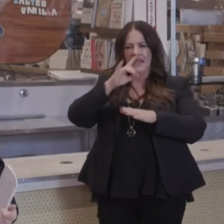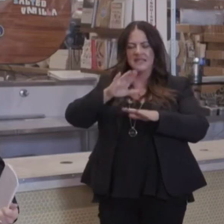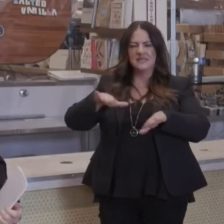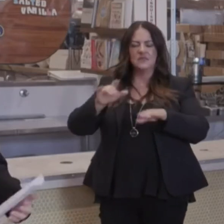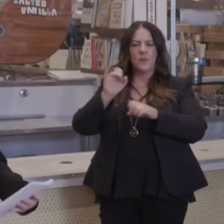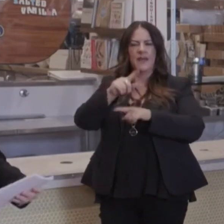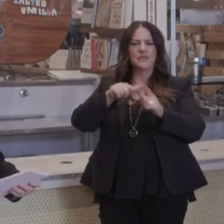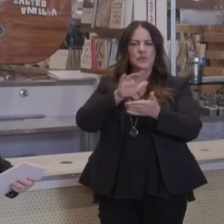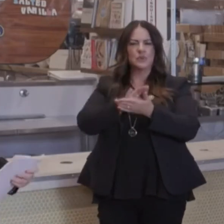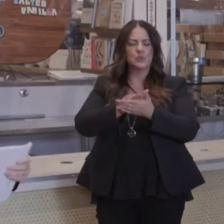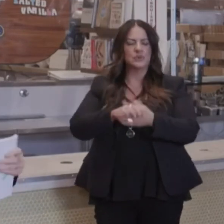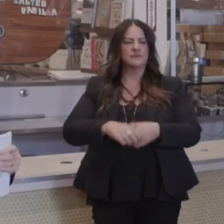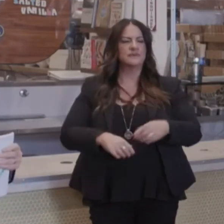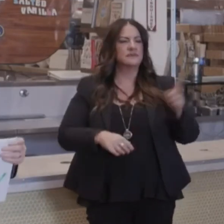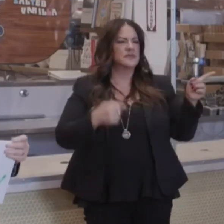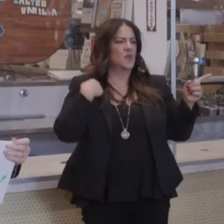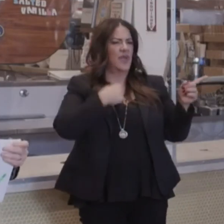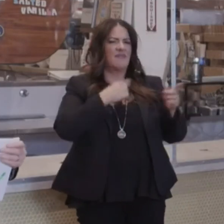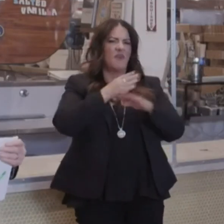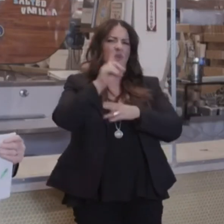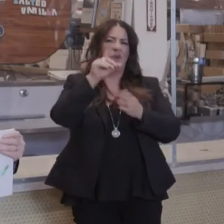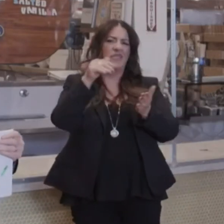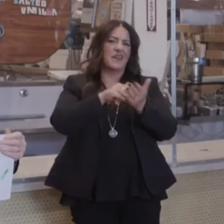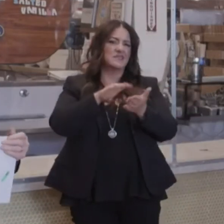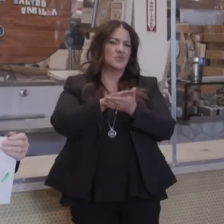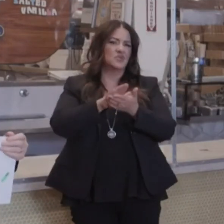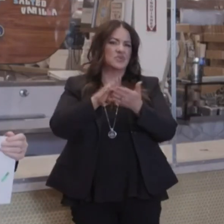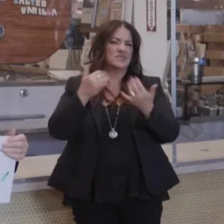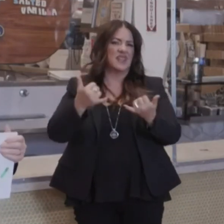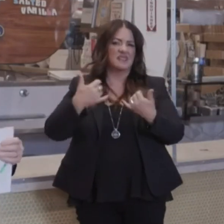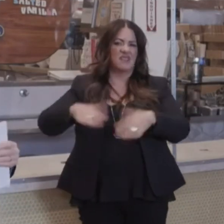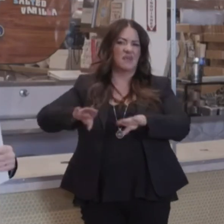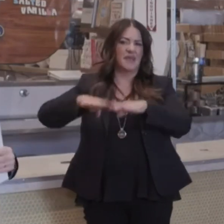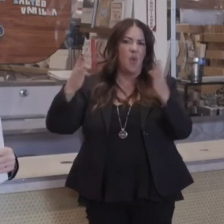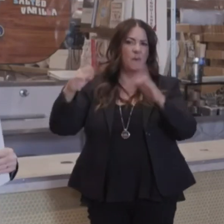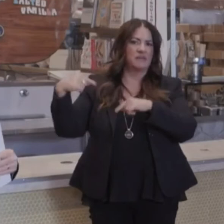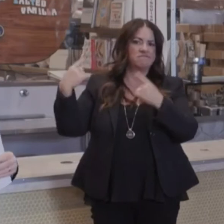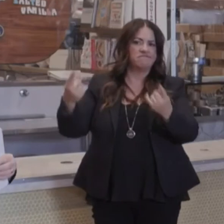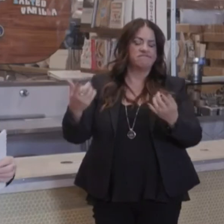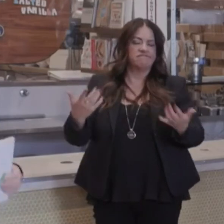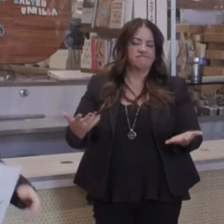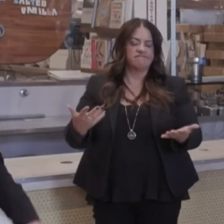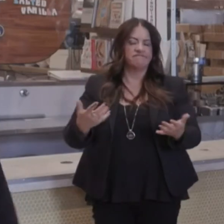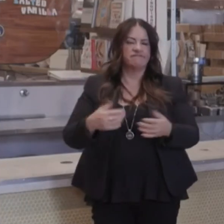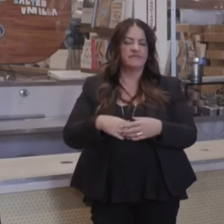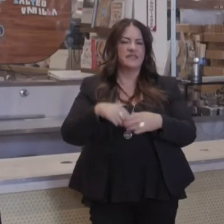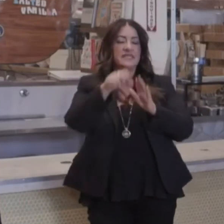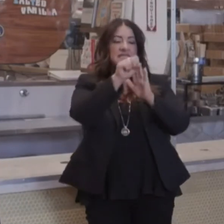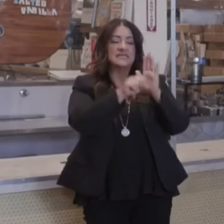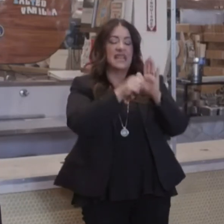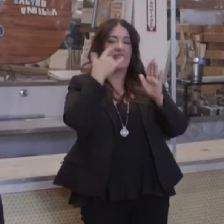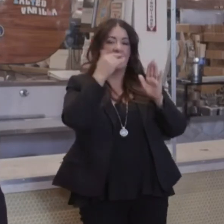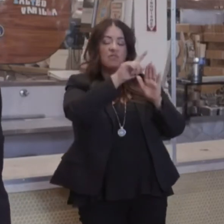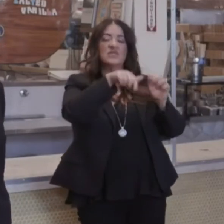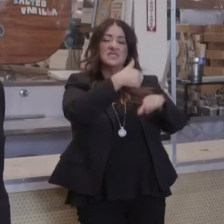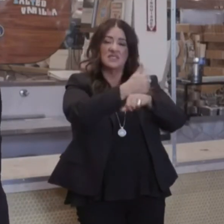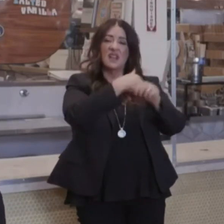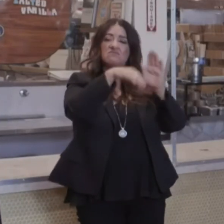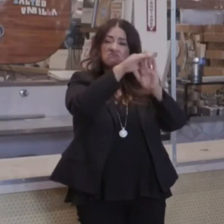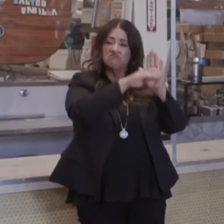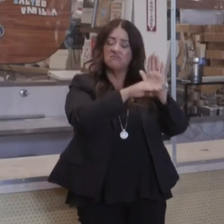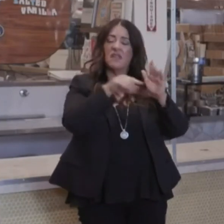have thousands plus schools that are open, been operating, have been open for some time in the state. Guidelines the state of California put out,